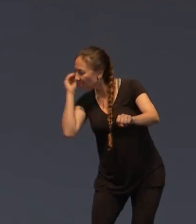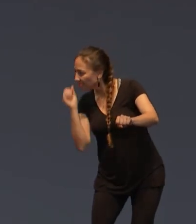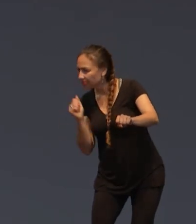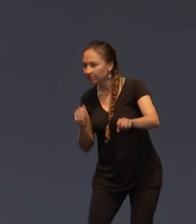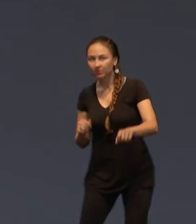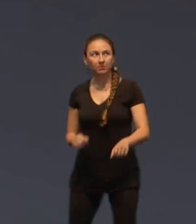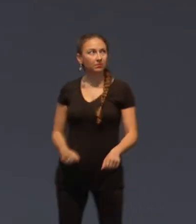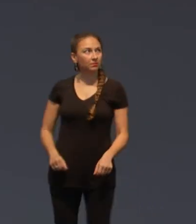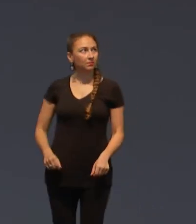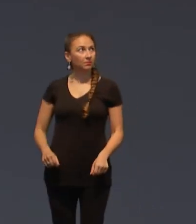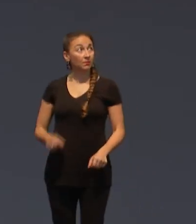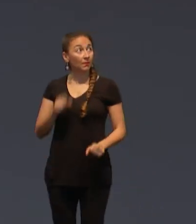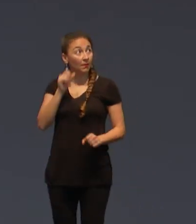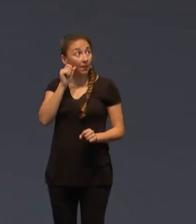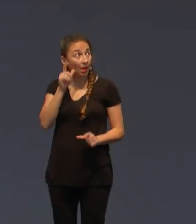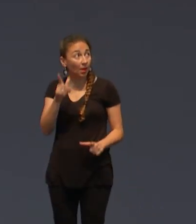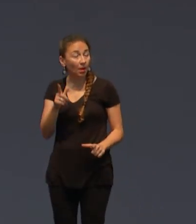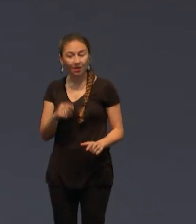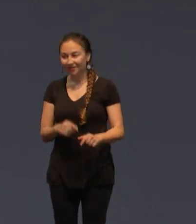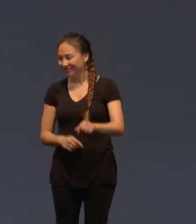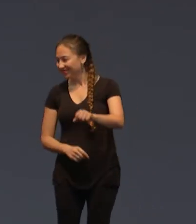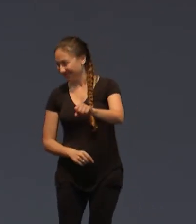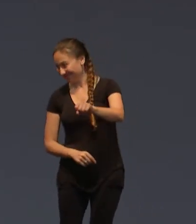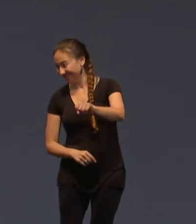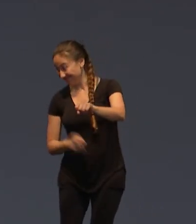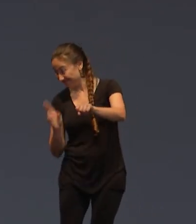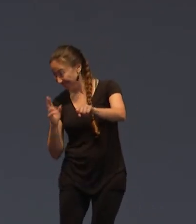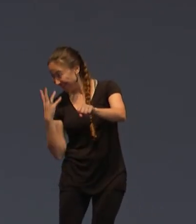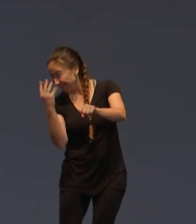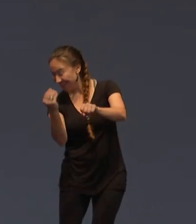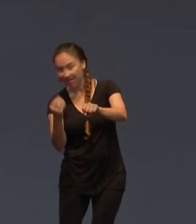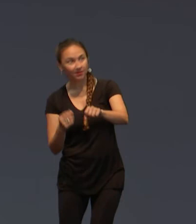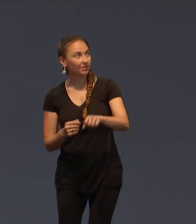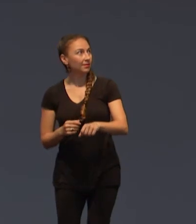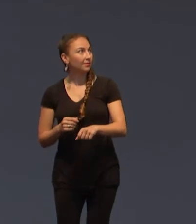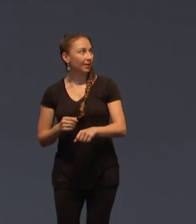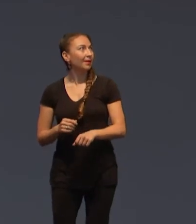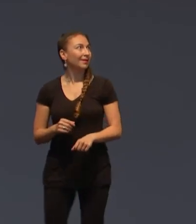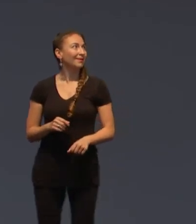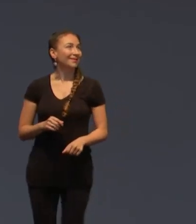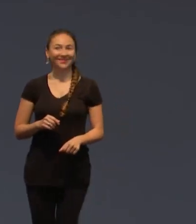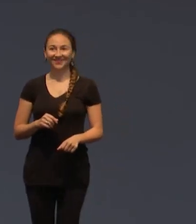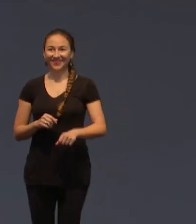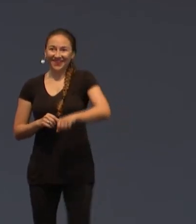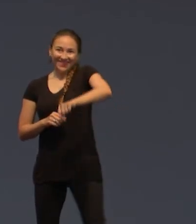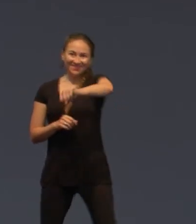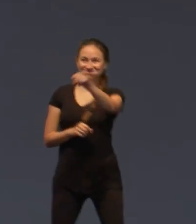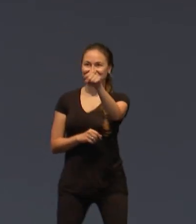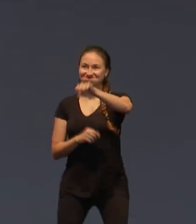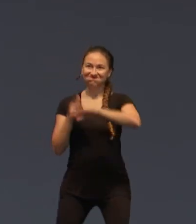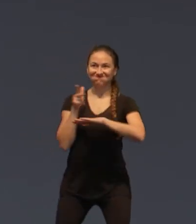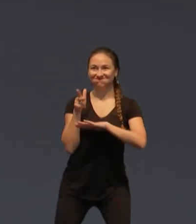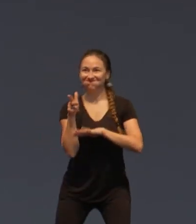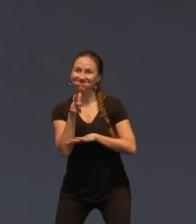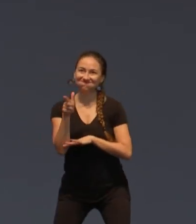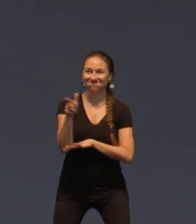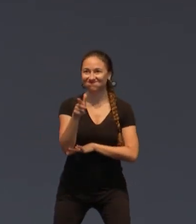"Yeah, I do, Dad." "Well, I have a surprise for you at home. Are you ready?"